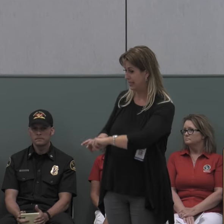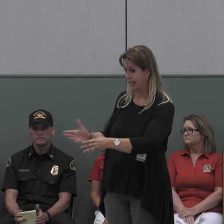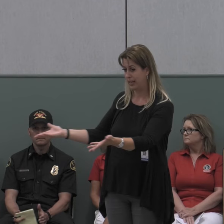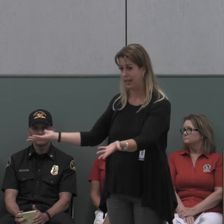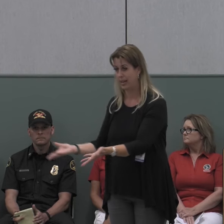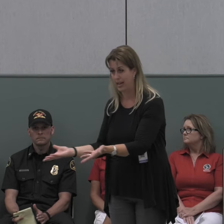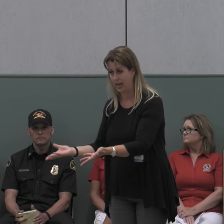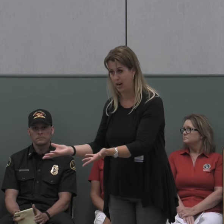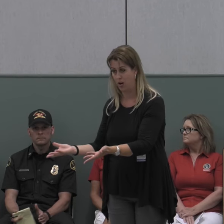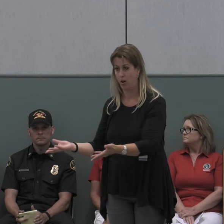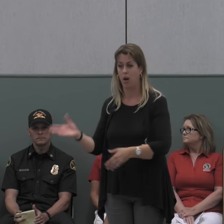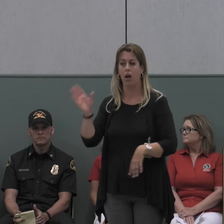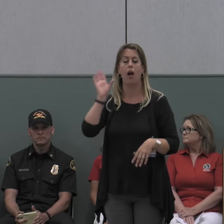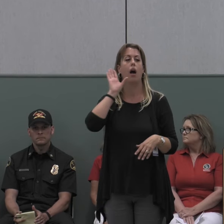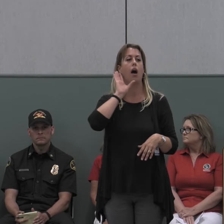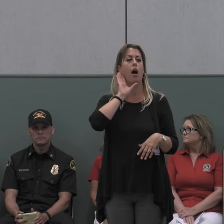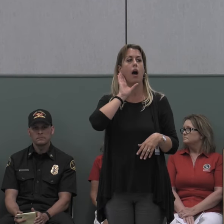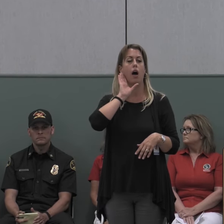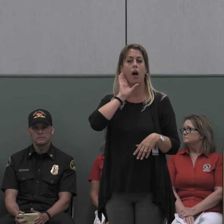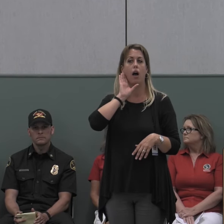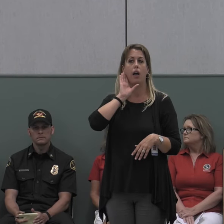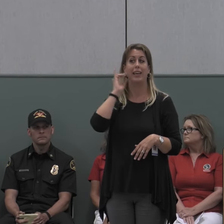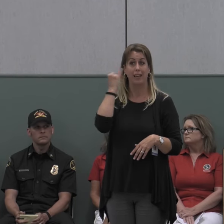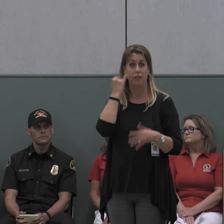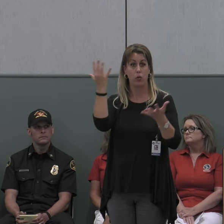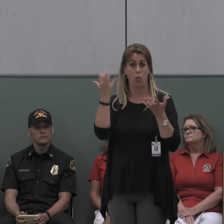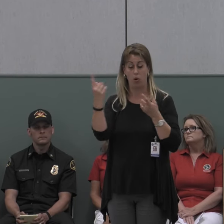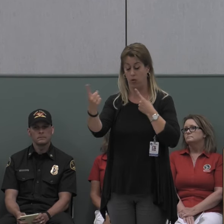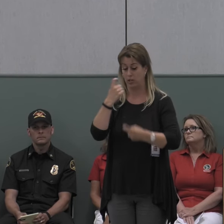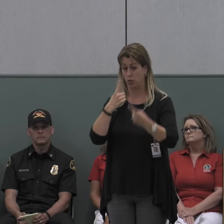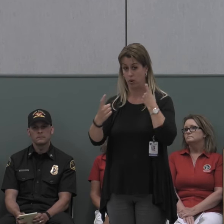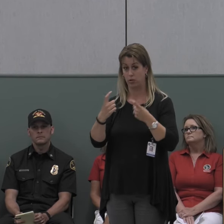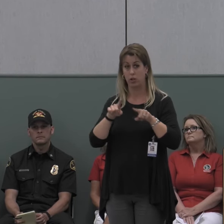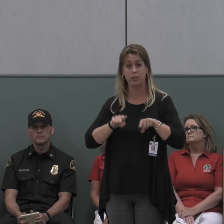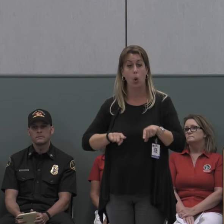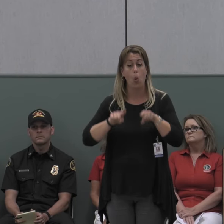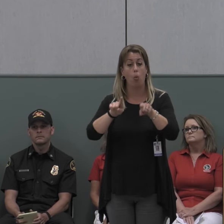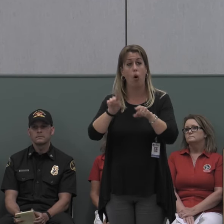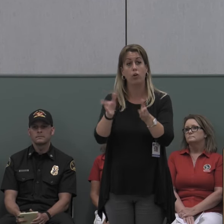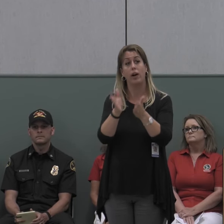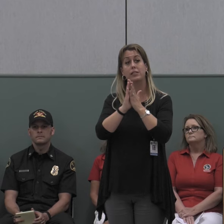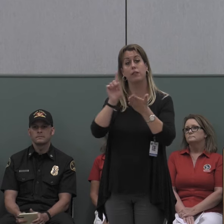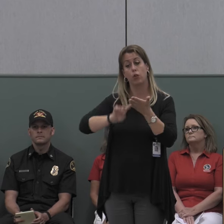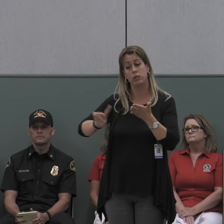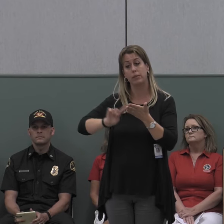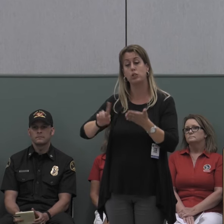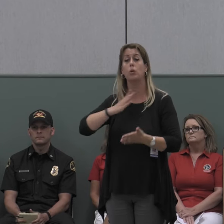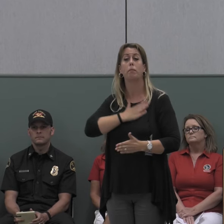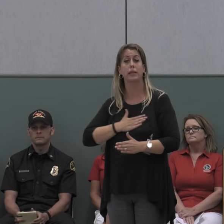corner afterwards if you want to talk. If all you're asking is for an inspection, please use the email site.